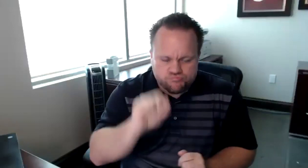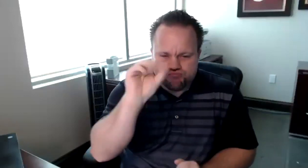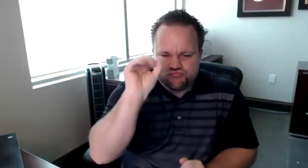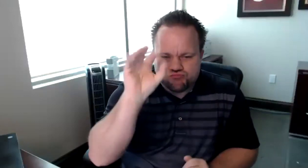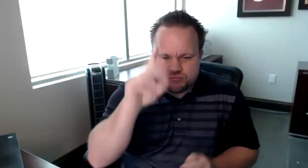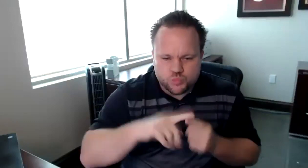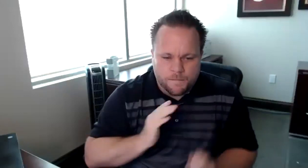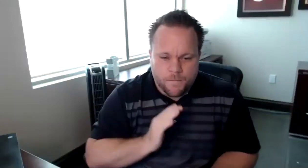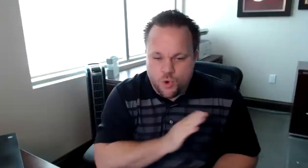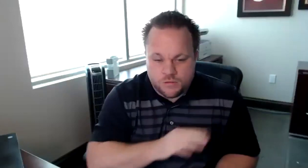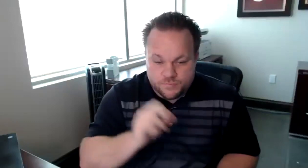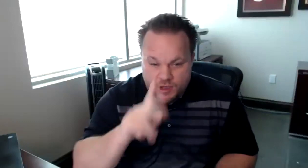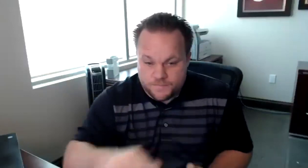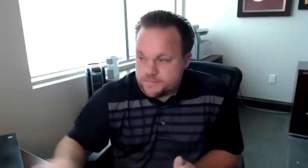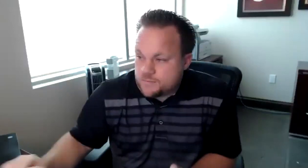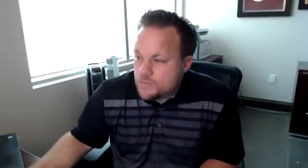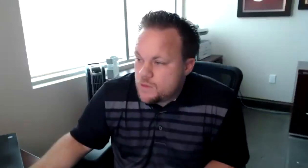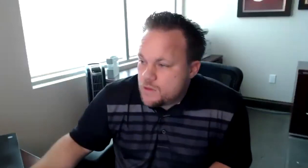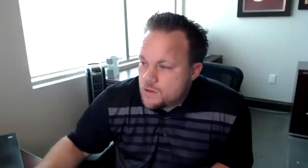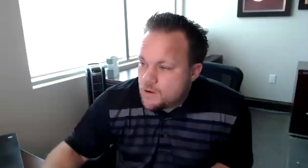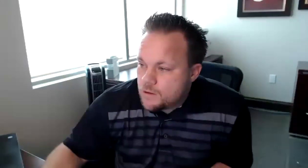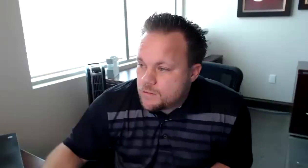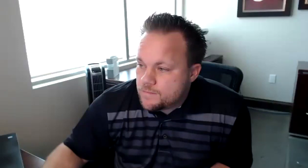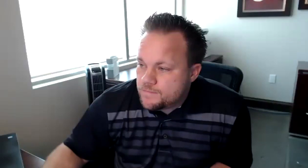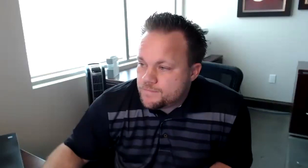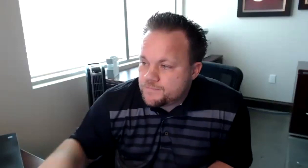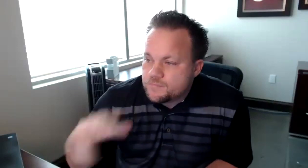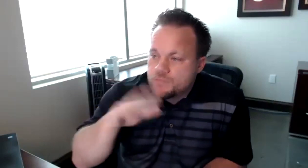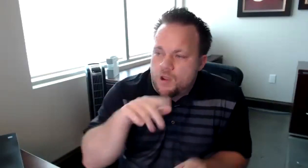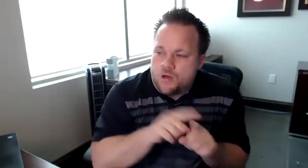us a message, and I'll be happy to send that to the board.